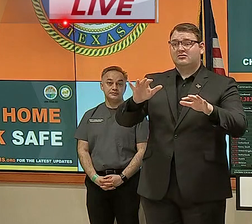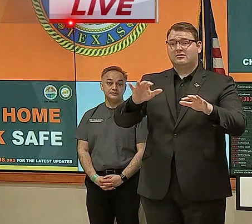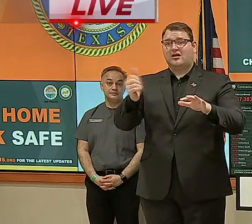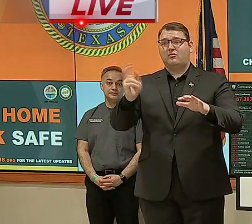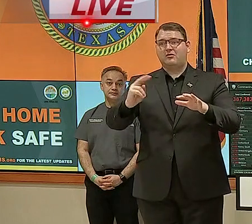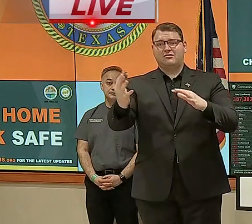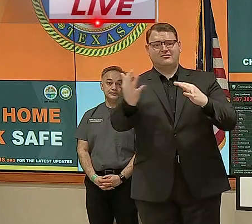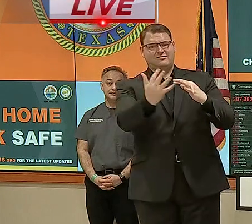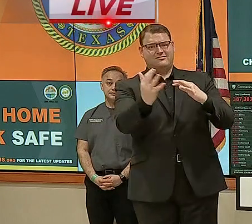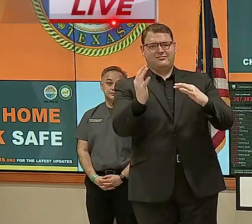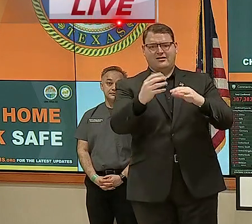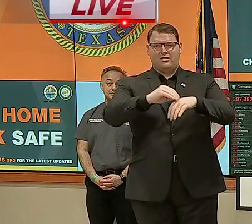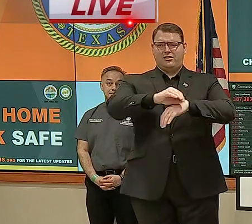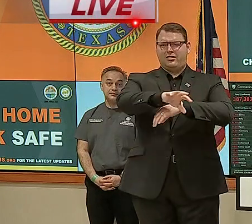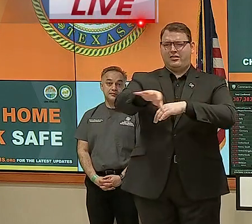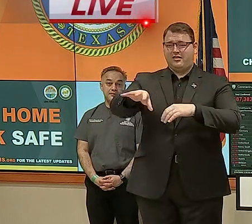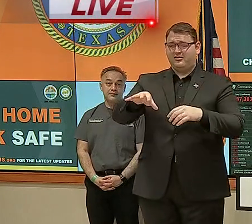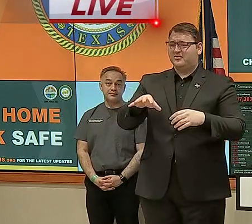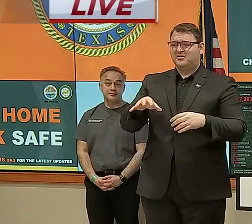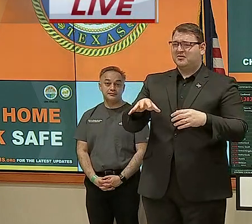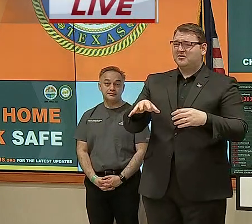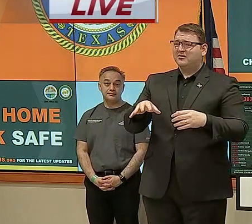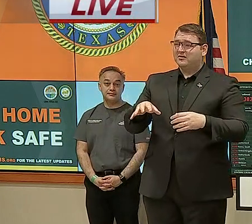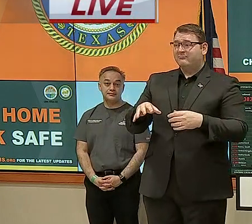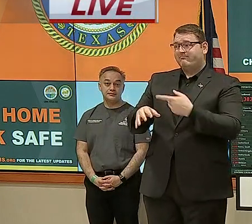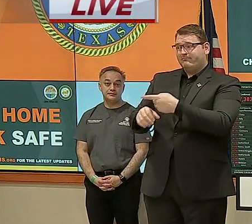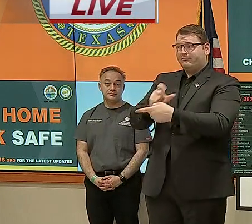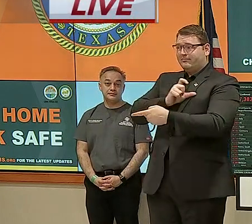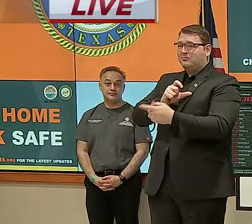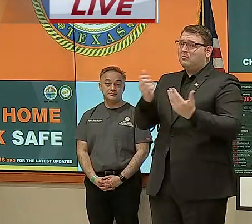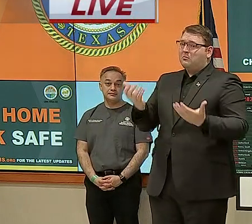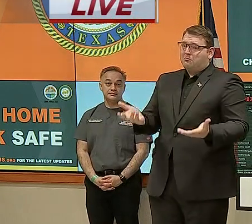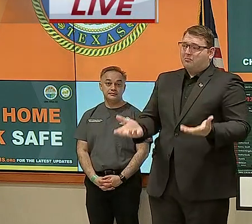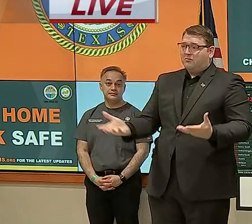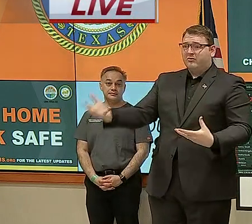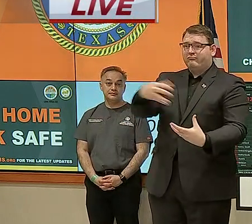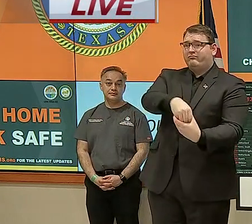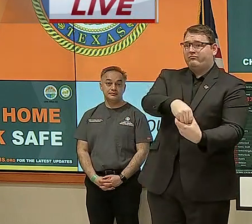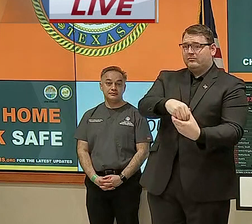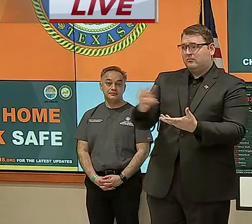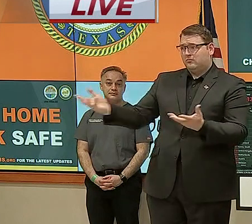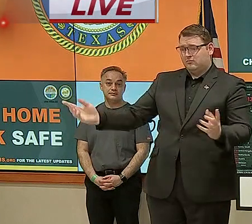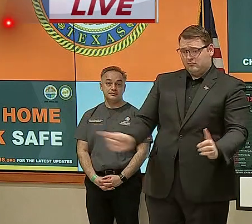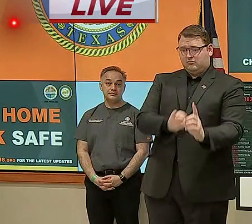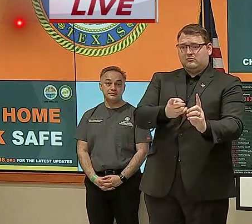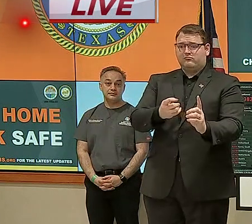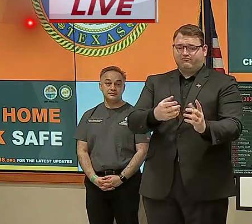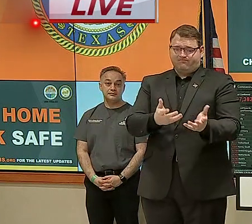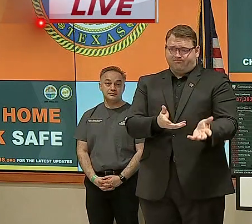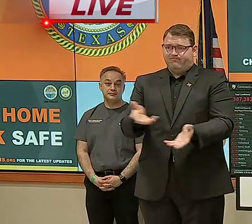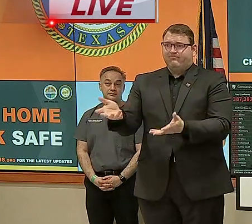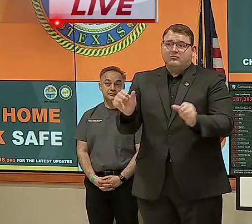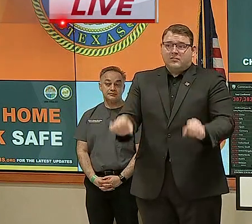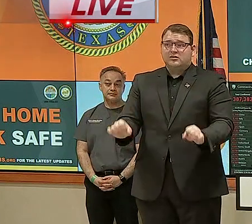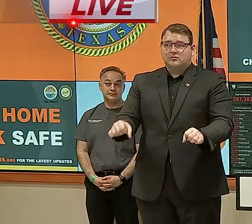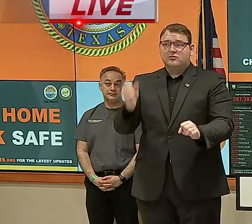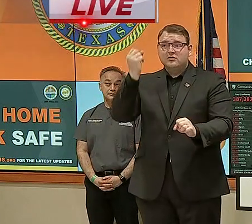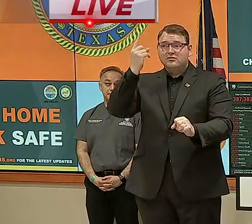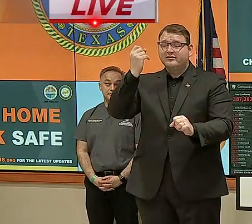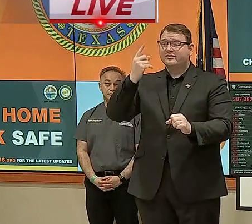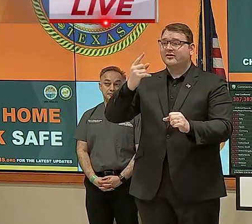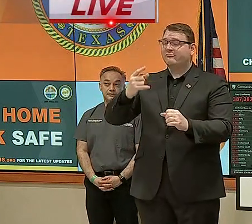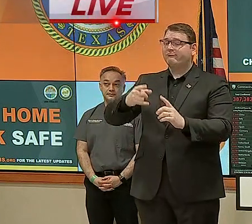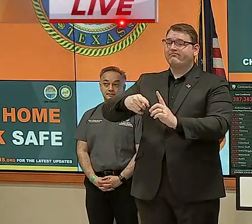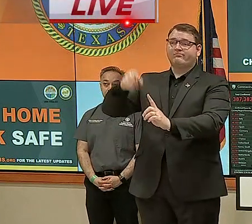and I trust that folks will comply, because this is about the health of all of us. As Mayor Turner said, you know,